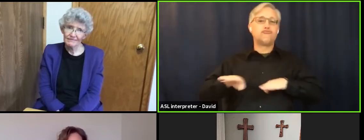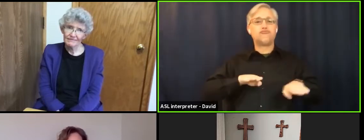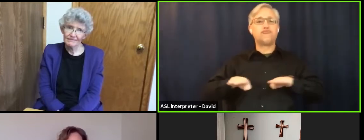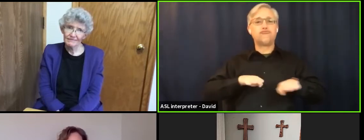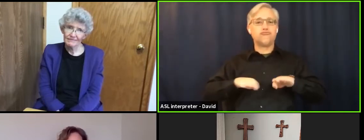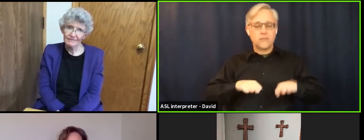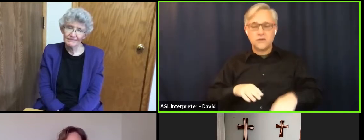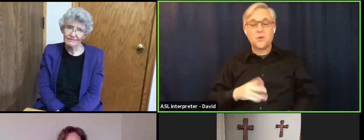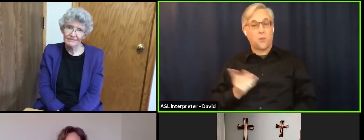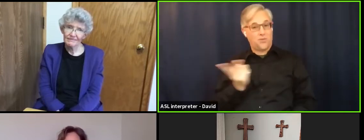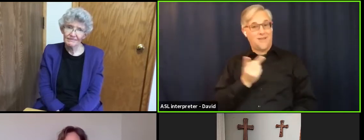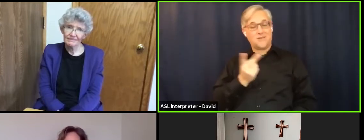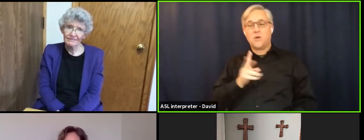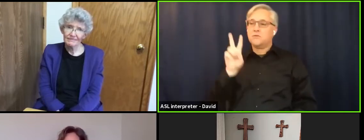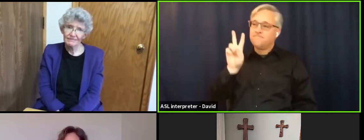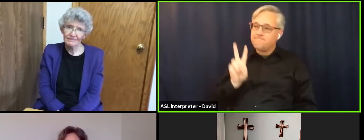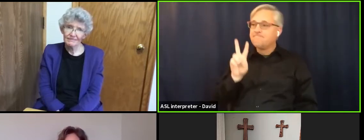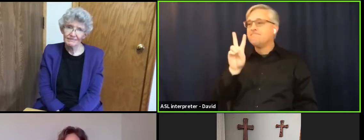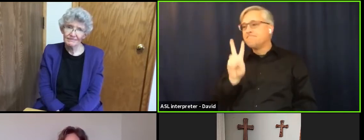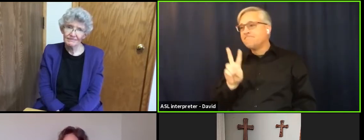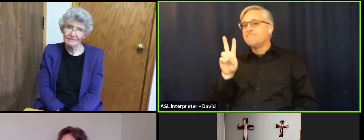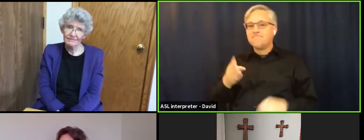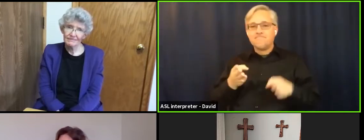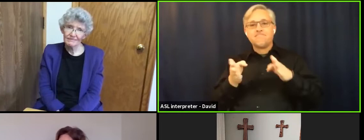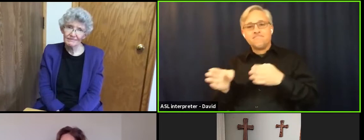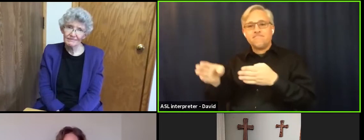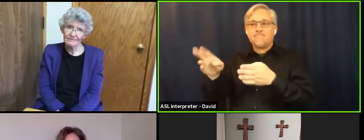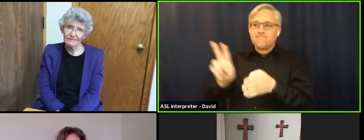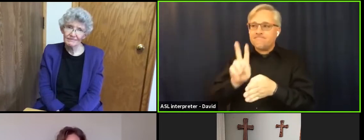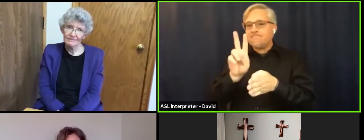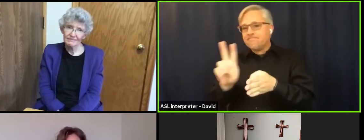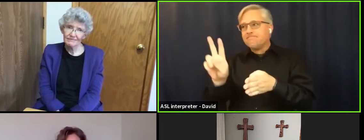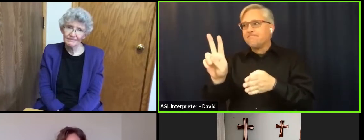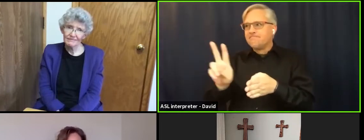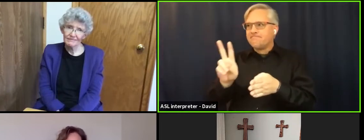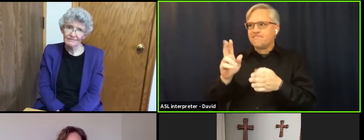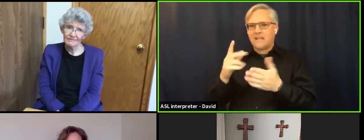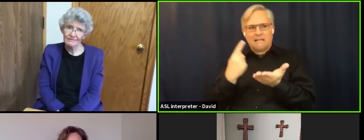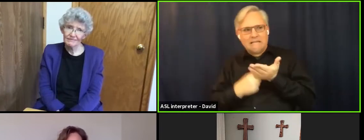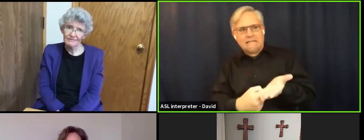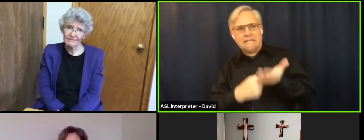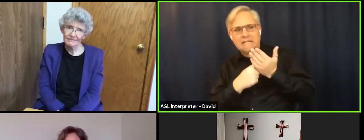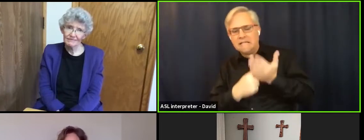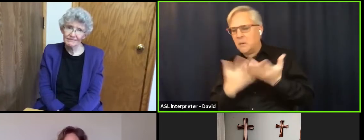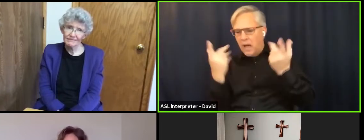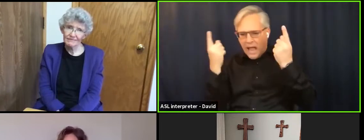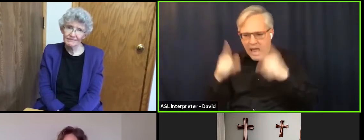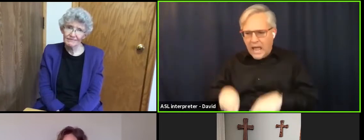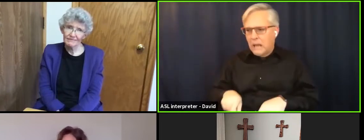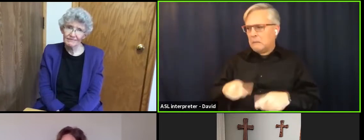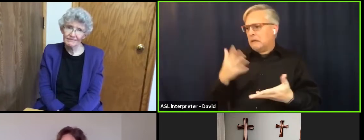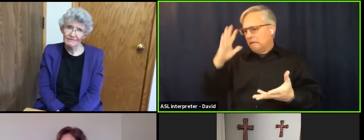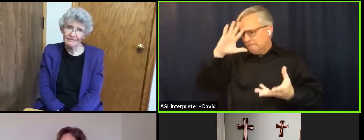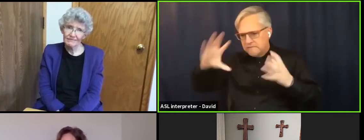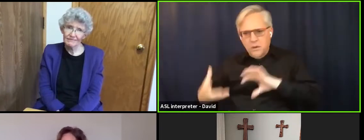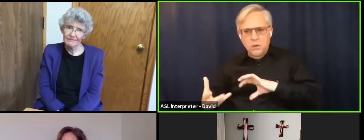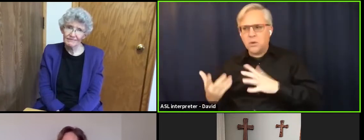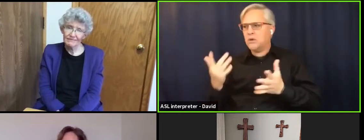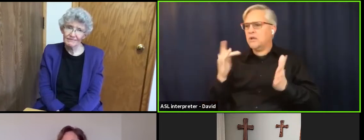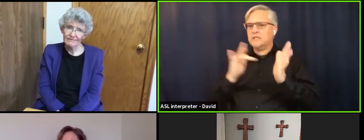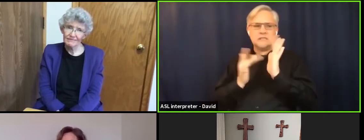walking for a while and trying to understand what is happening. It's very confusing.